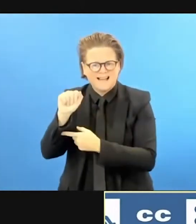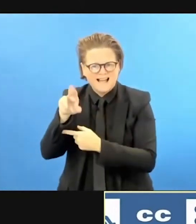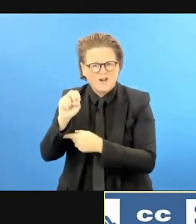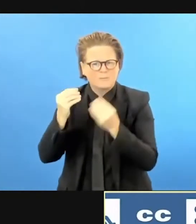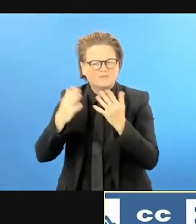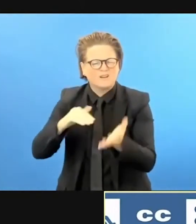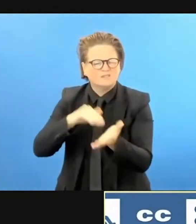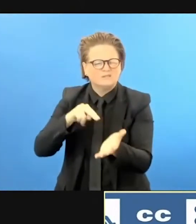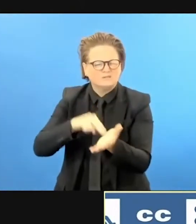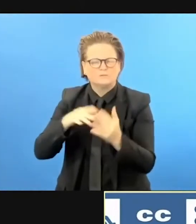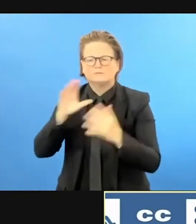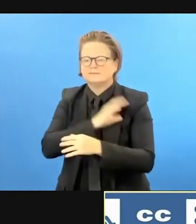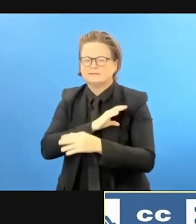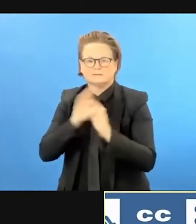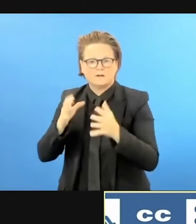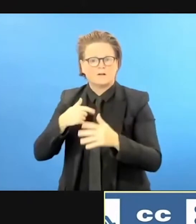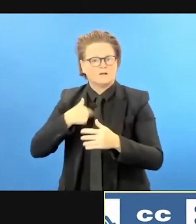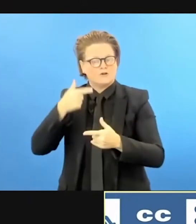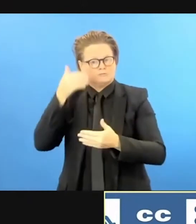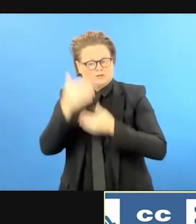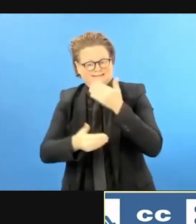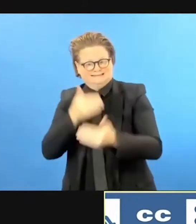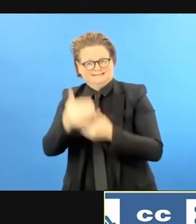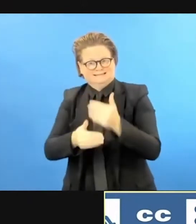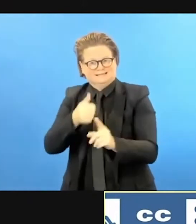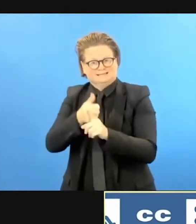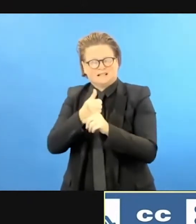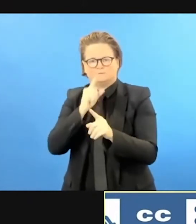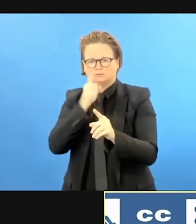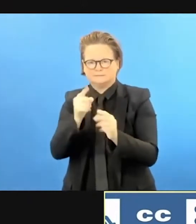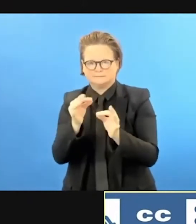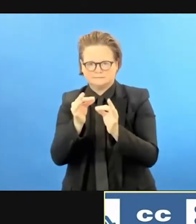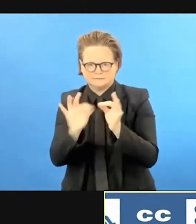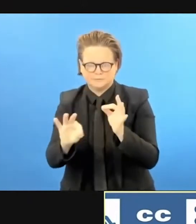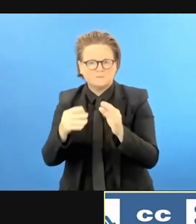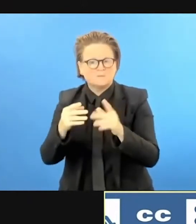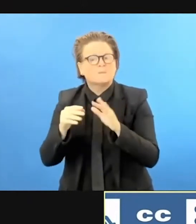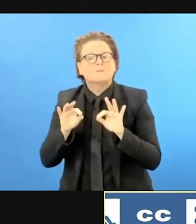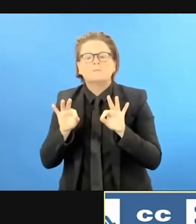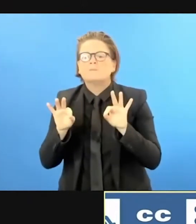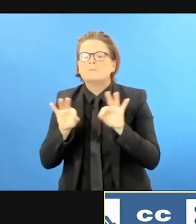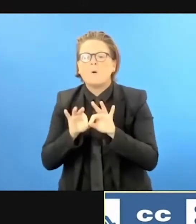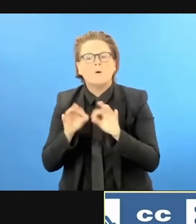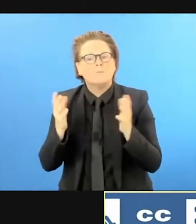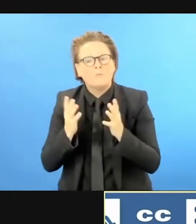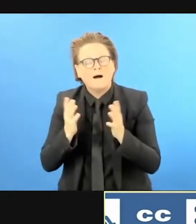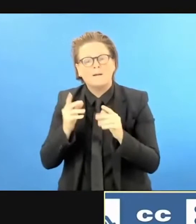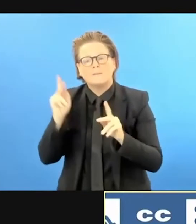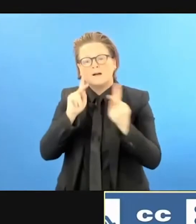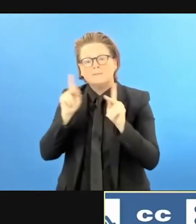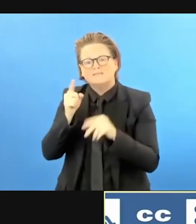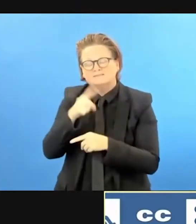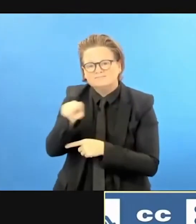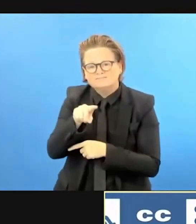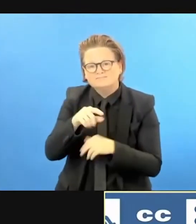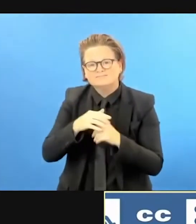to be overly burdensome for the end user. And so providers should use a reasonable process